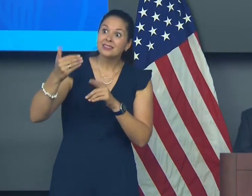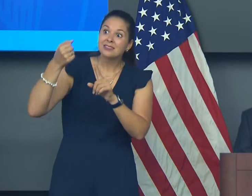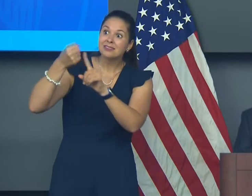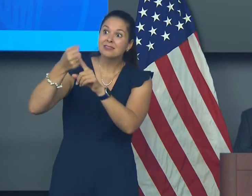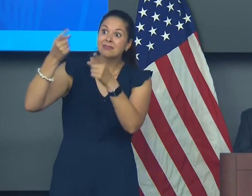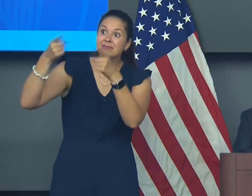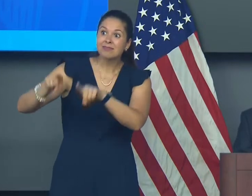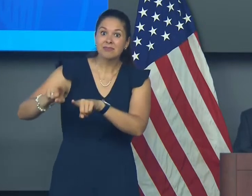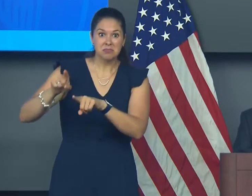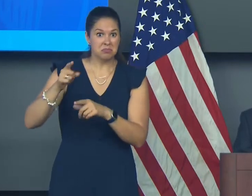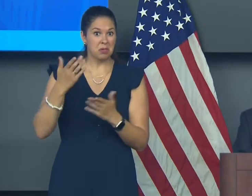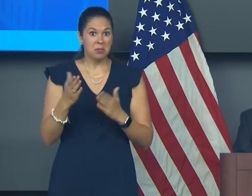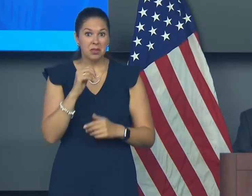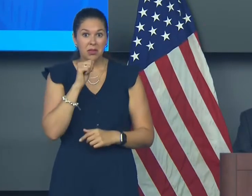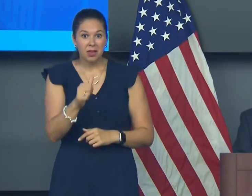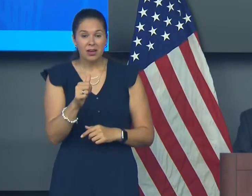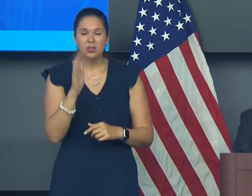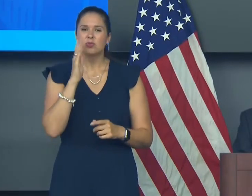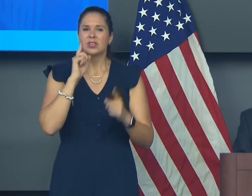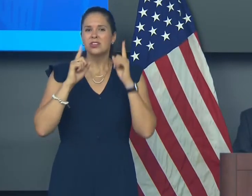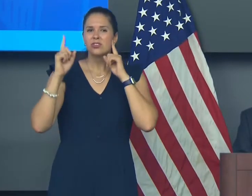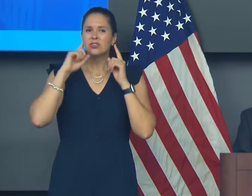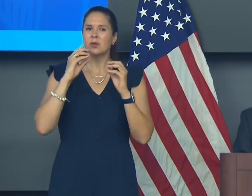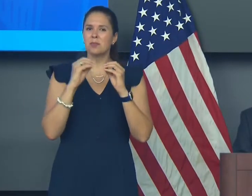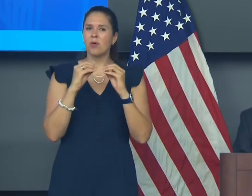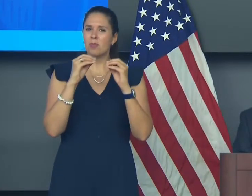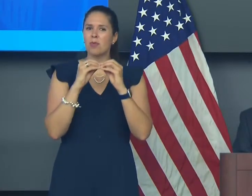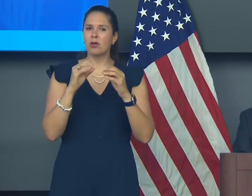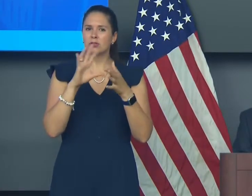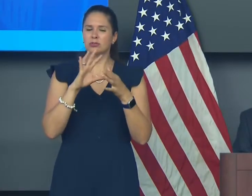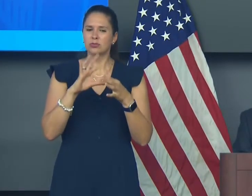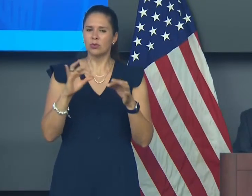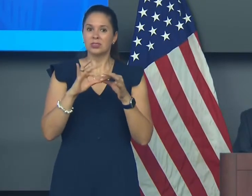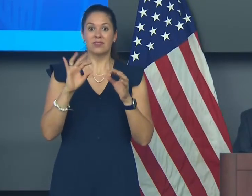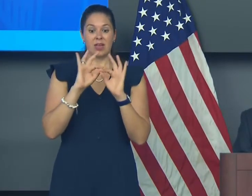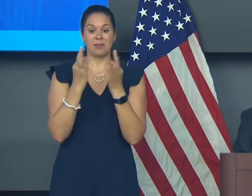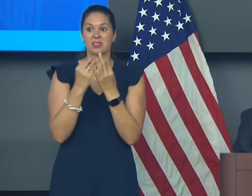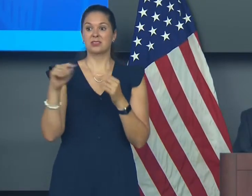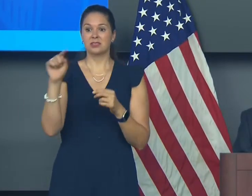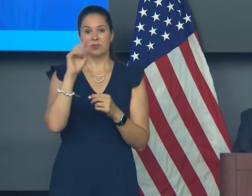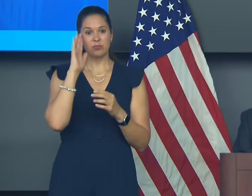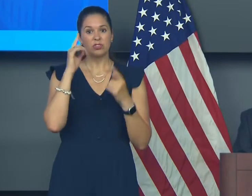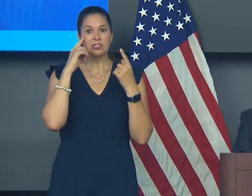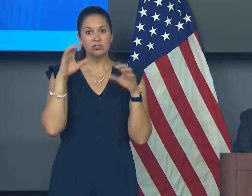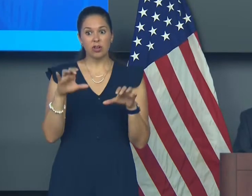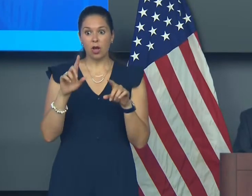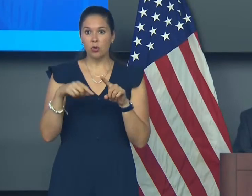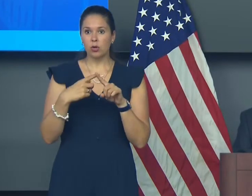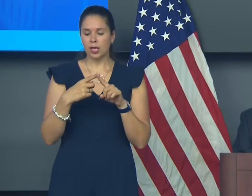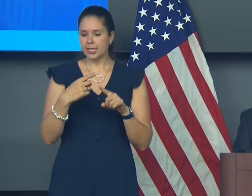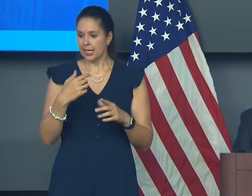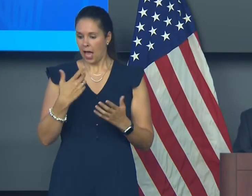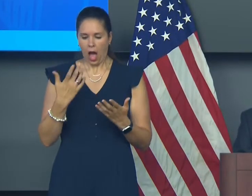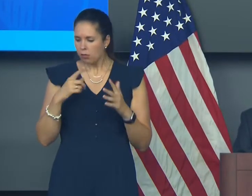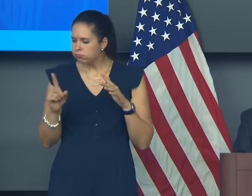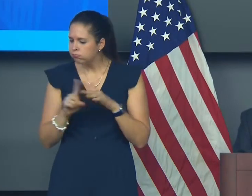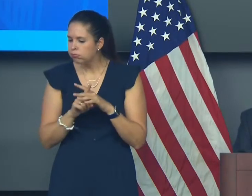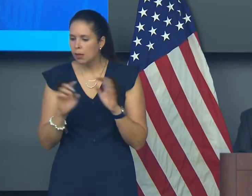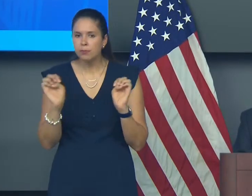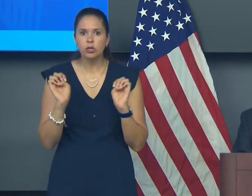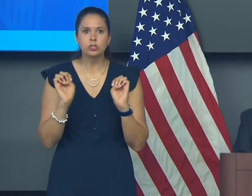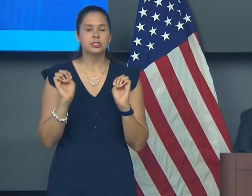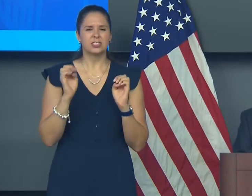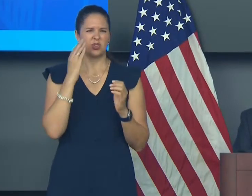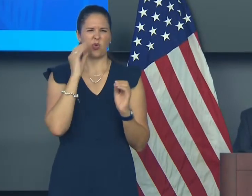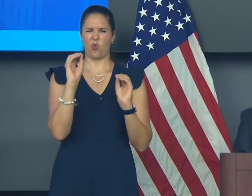And I think you're going to hear more and more of those stories, and families are going to be shocked to find that when they need emergent care, and no one